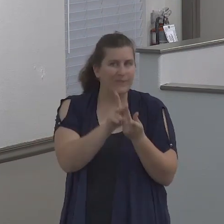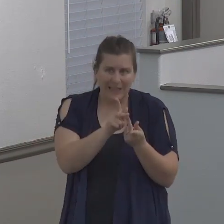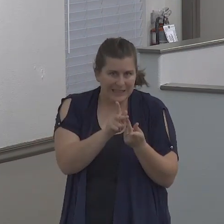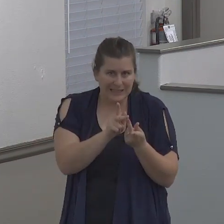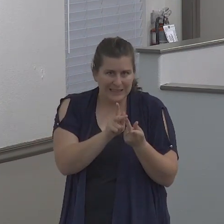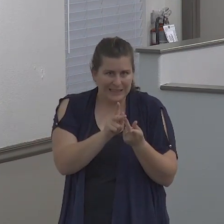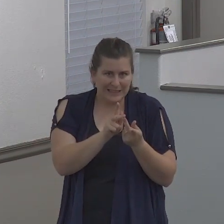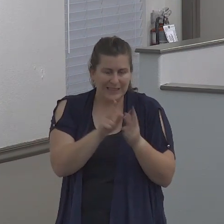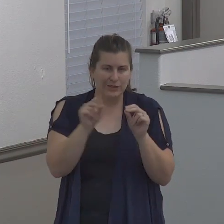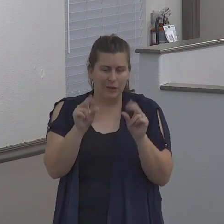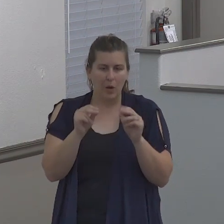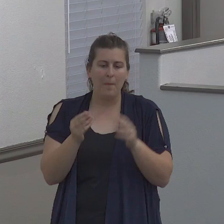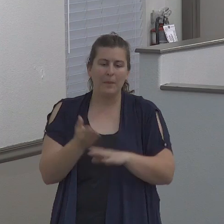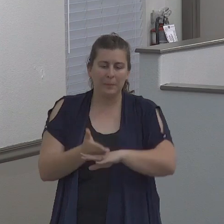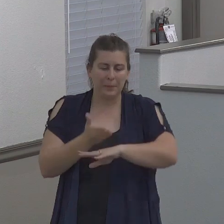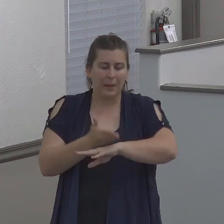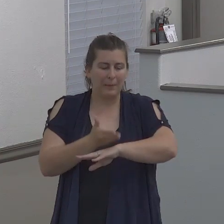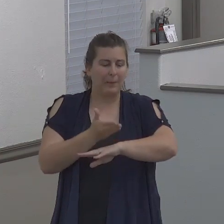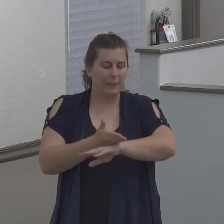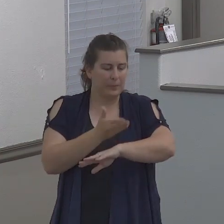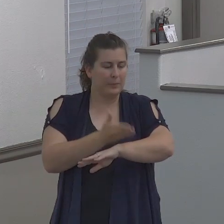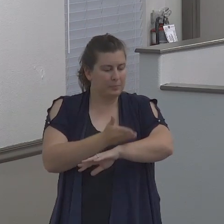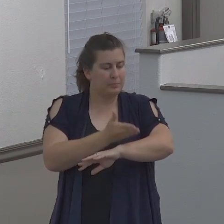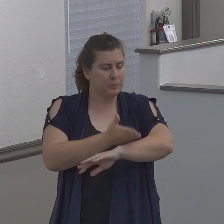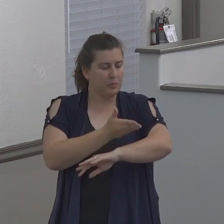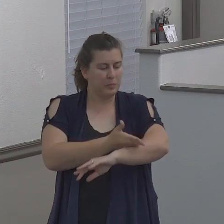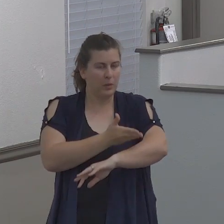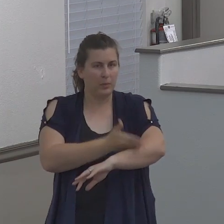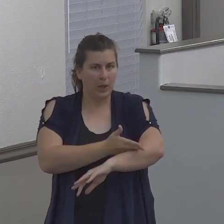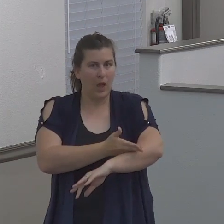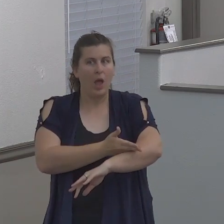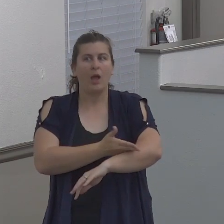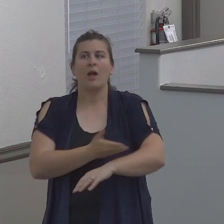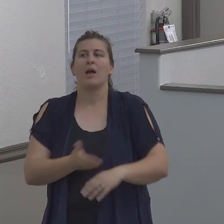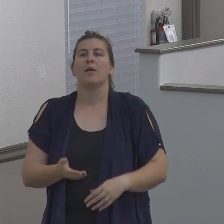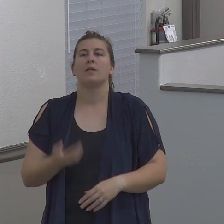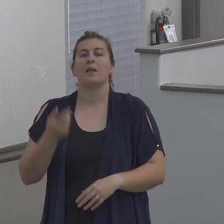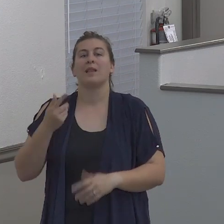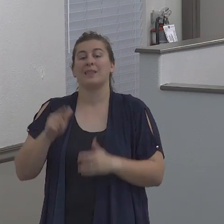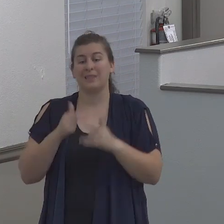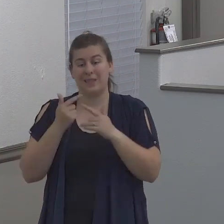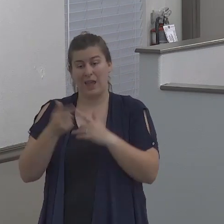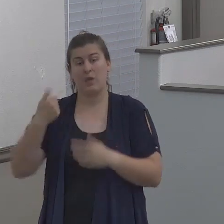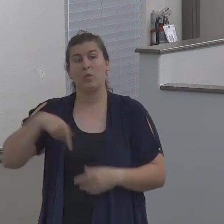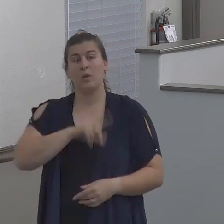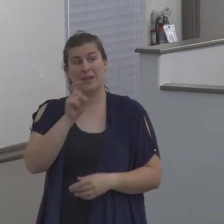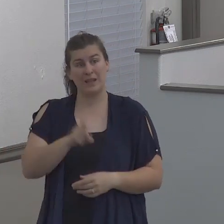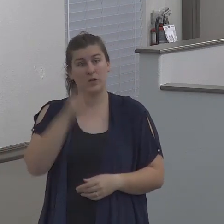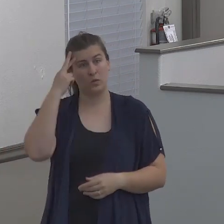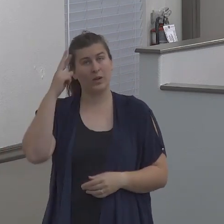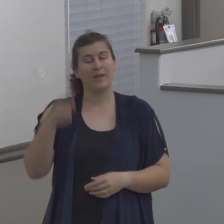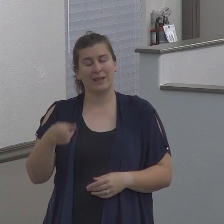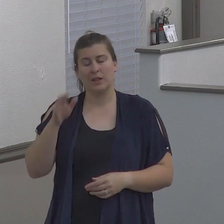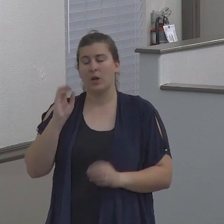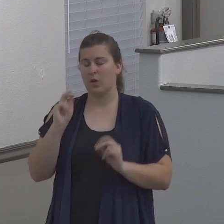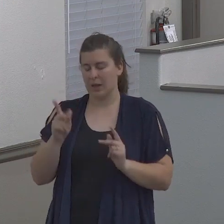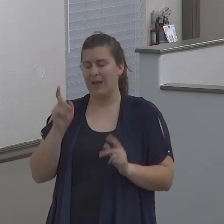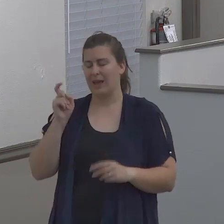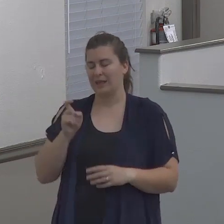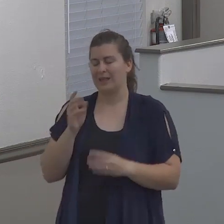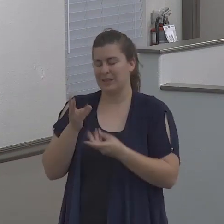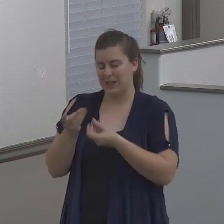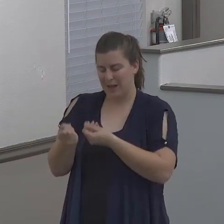practice them, we're not going to be perfect. I understand that. But when we recognize that something is,